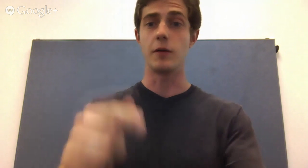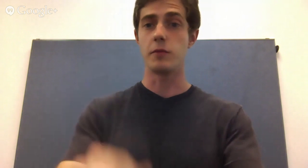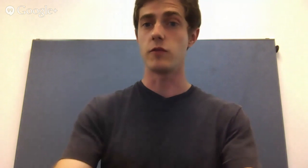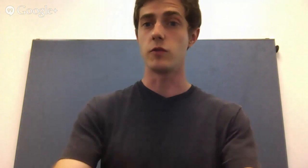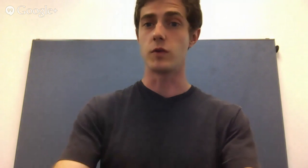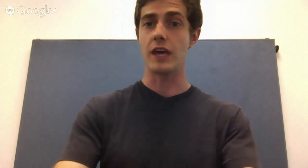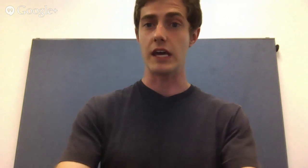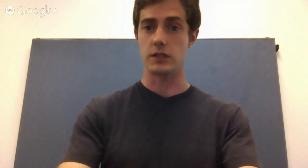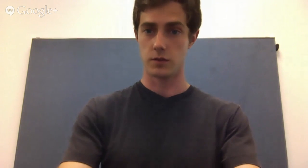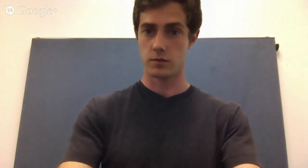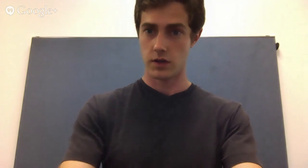me if you can't.